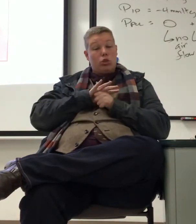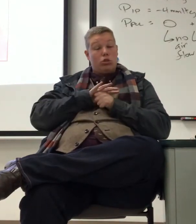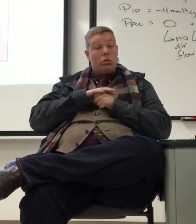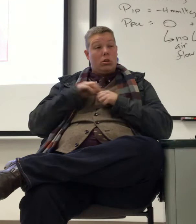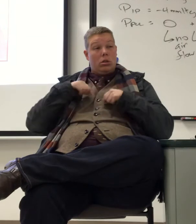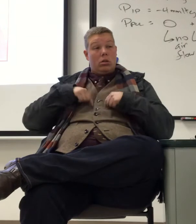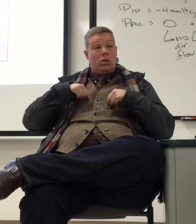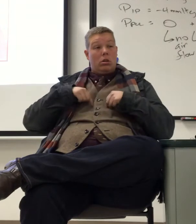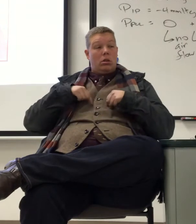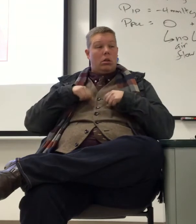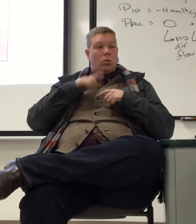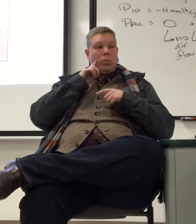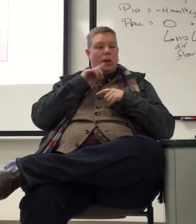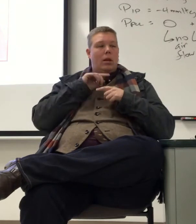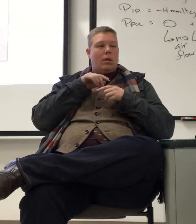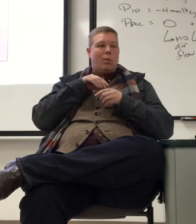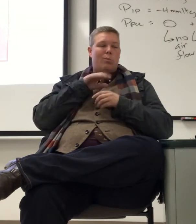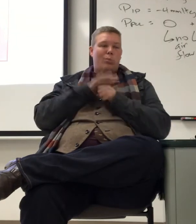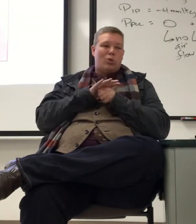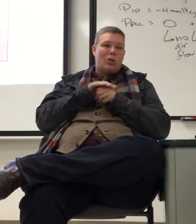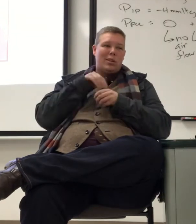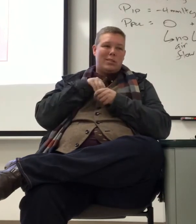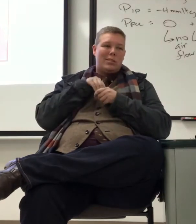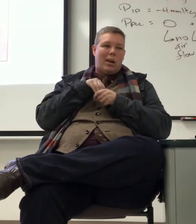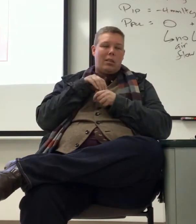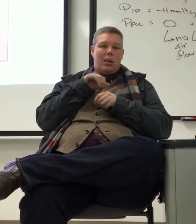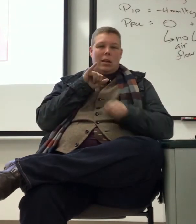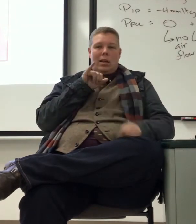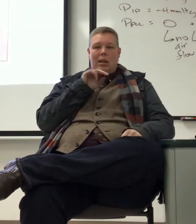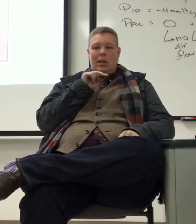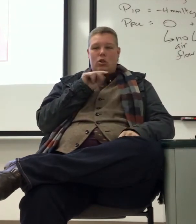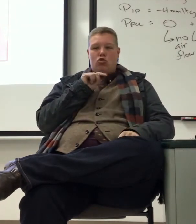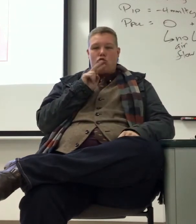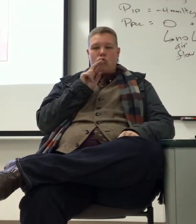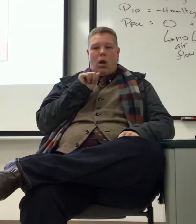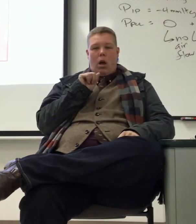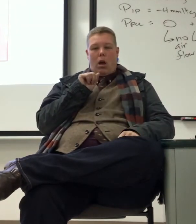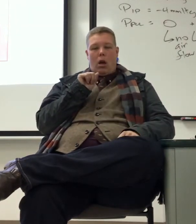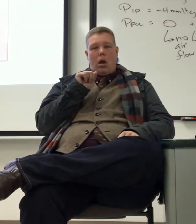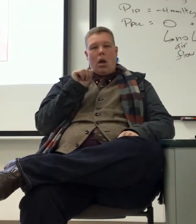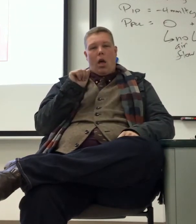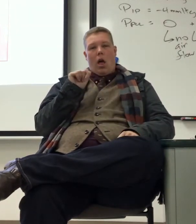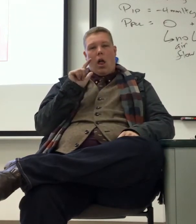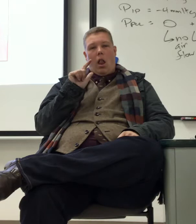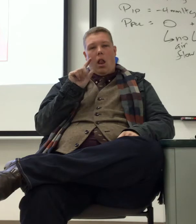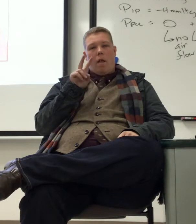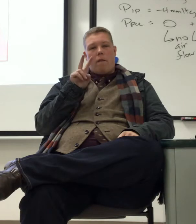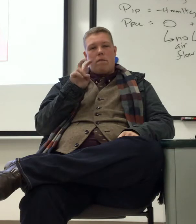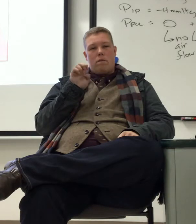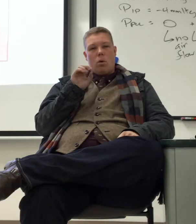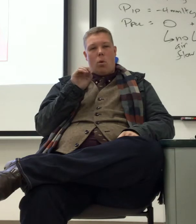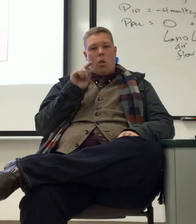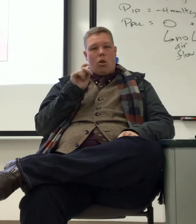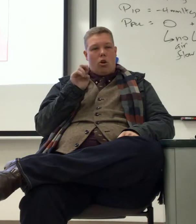the intrapulmonary, the intraalveolar pressure, so the people.